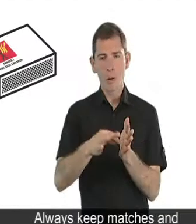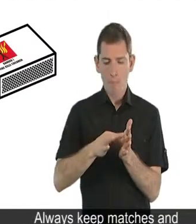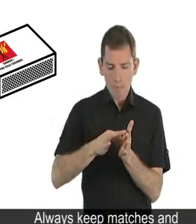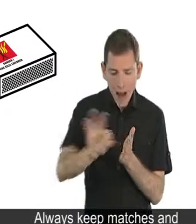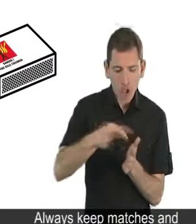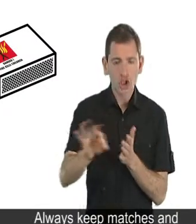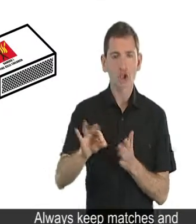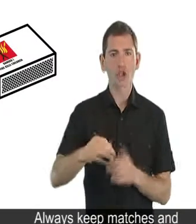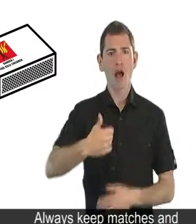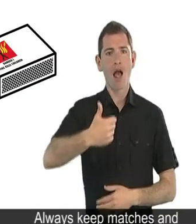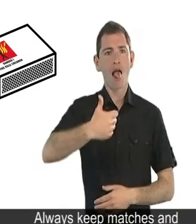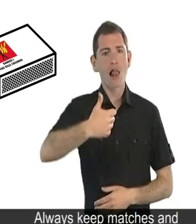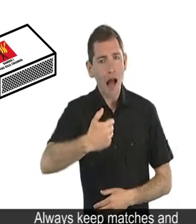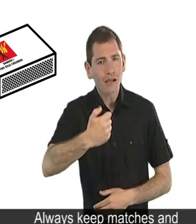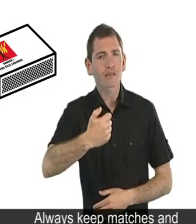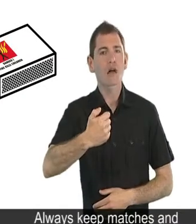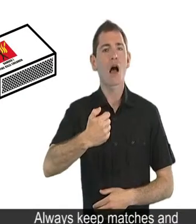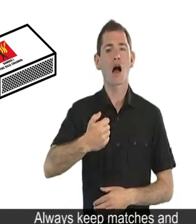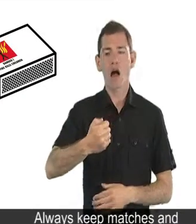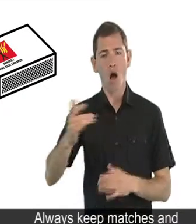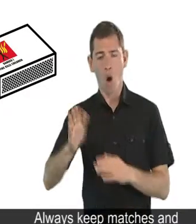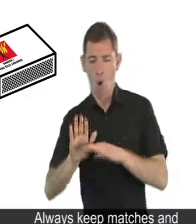Always keep matches and lighters out of children's reach.